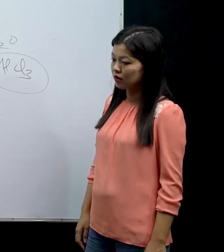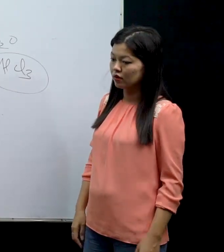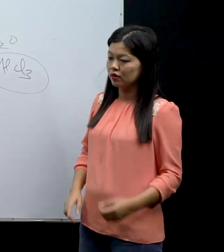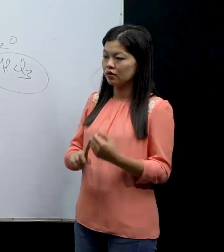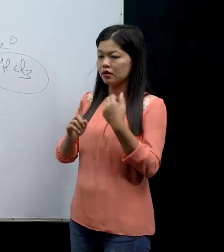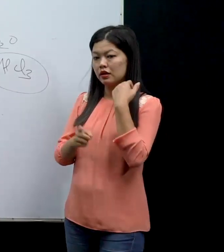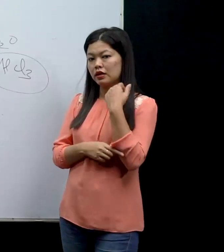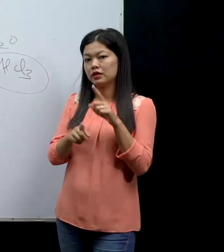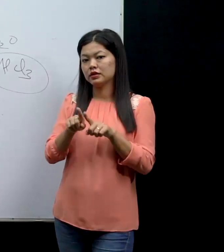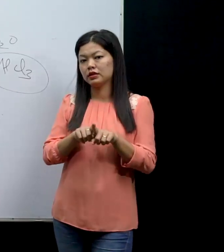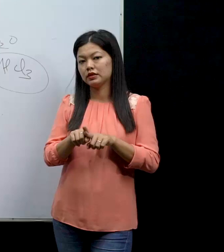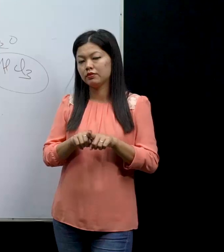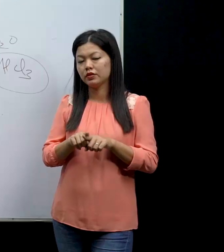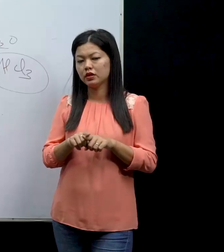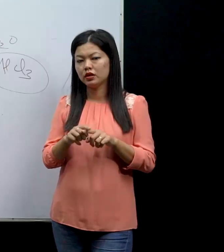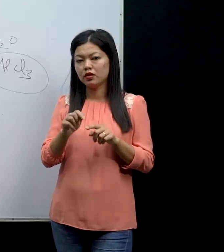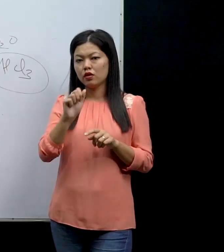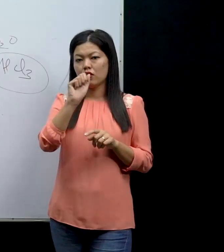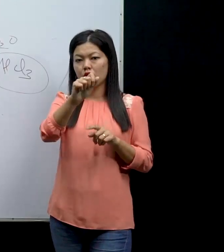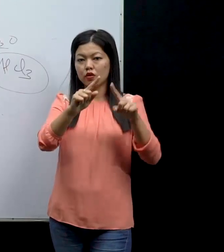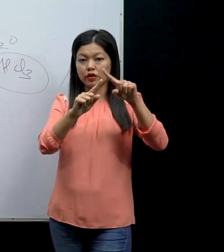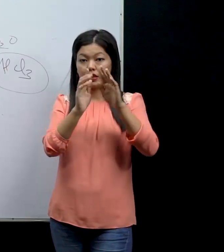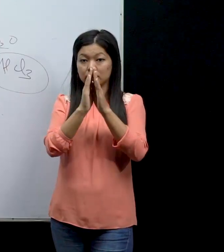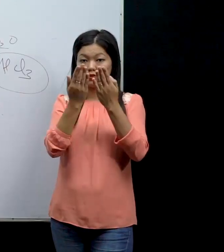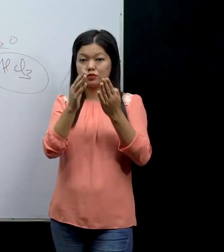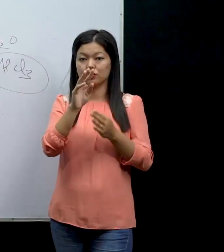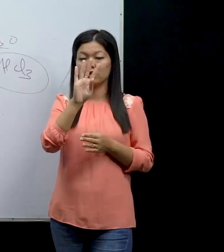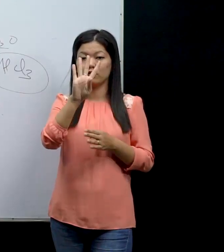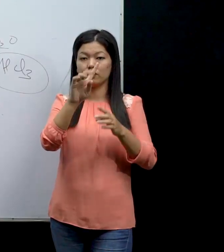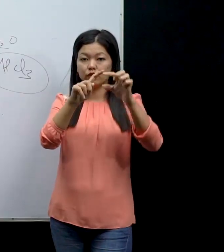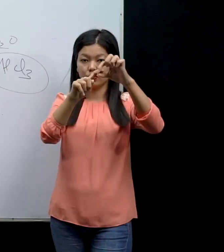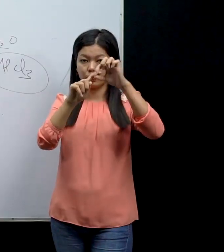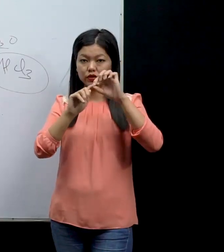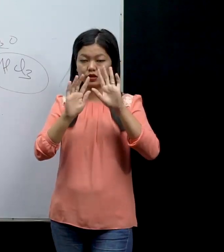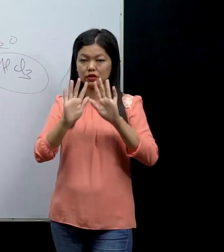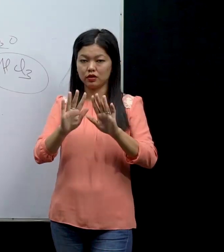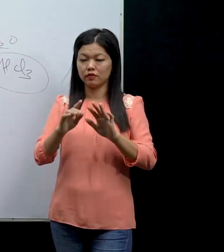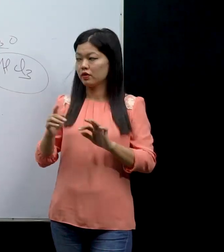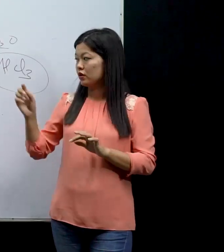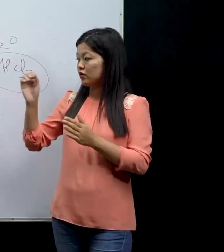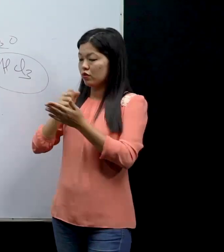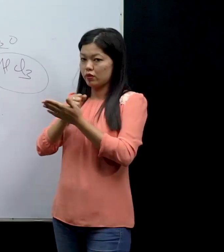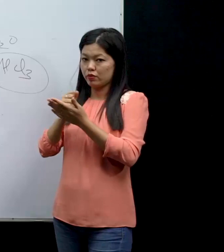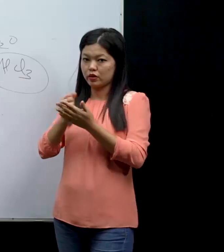one. We have 4 questions in your textbook. Okay, so we'll do the third one, and the fourth one you should try at home. Clear?